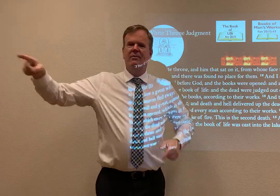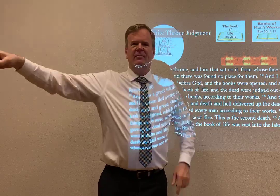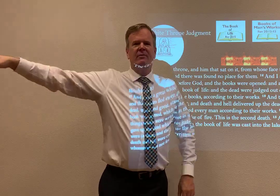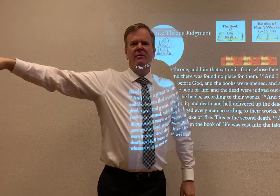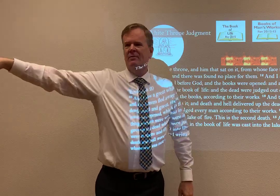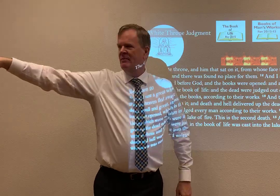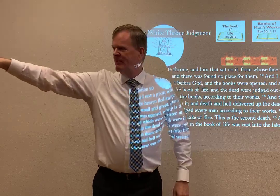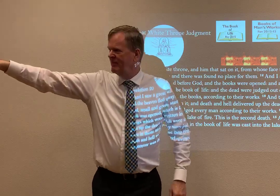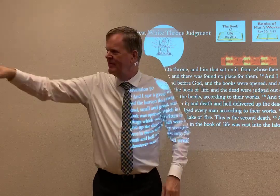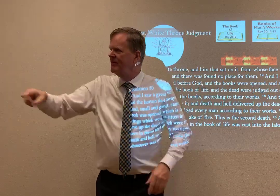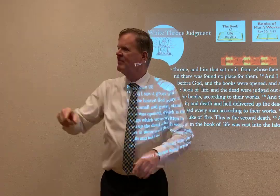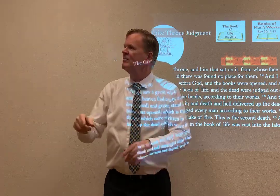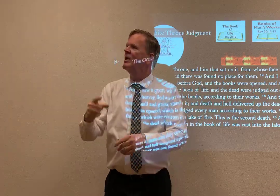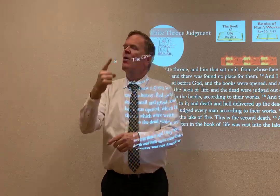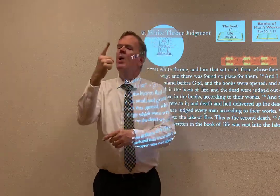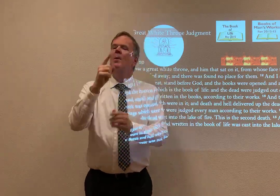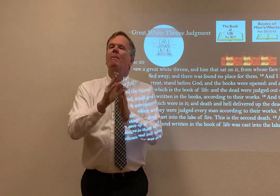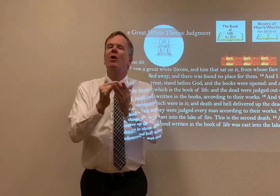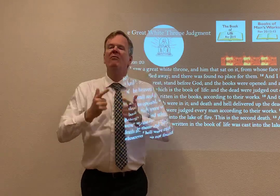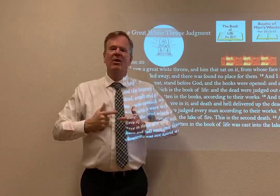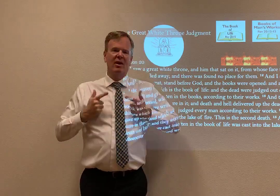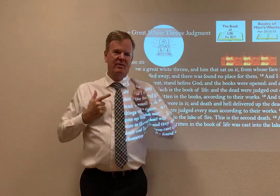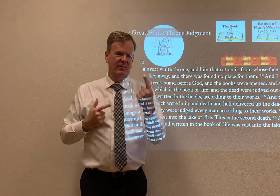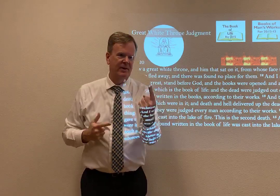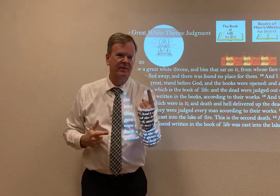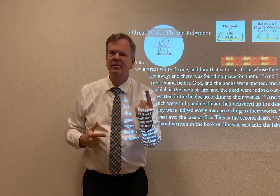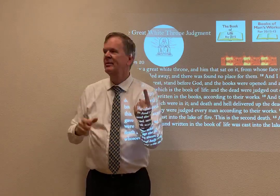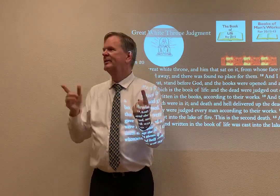Yes, and one book of life. There's one book of life.